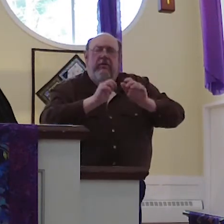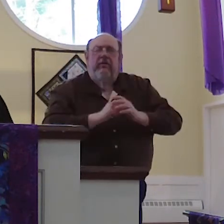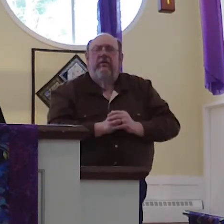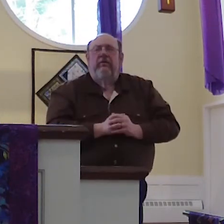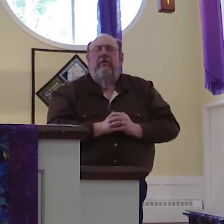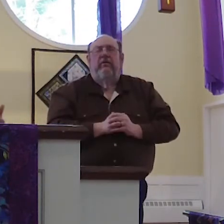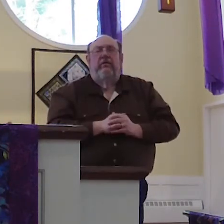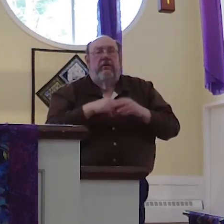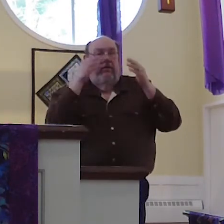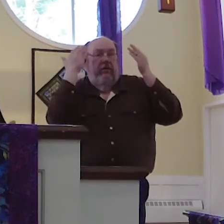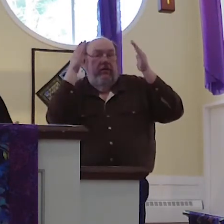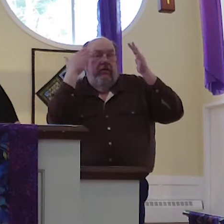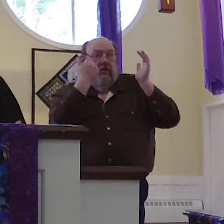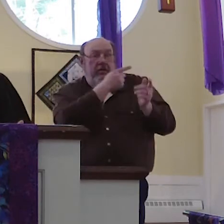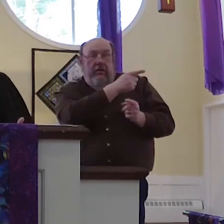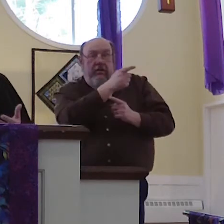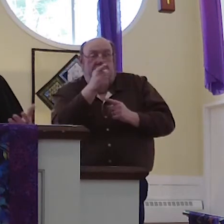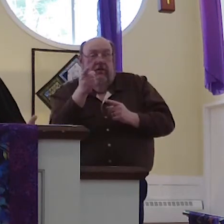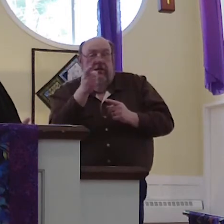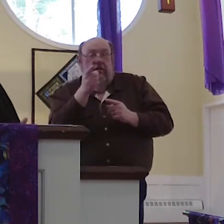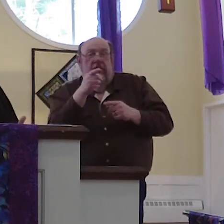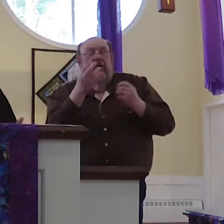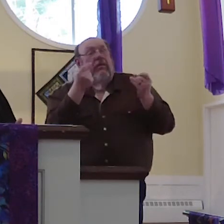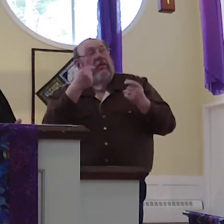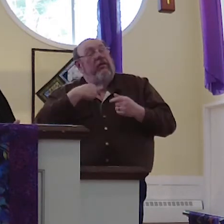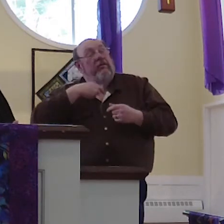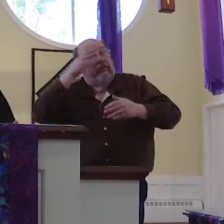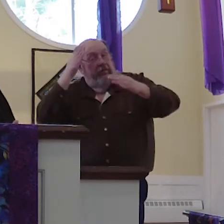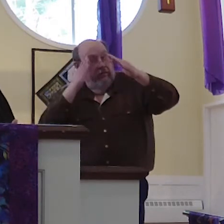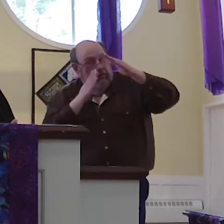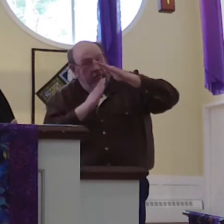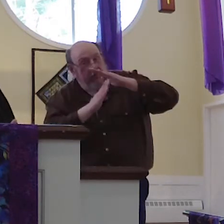Now, I don't know about you, but in a lot of ways, that's humbling.